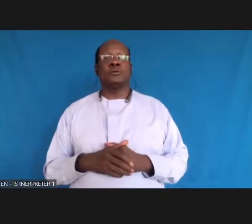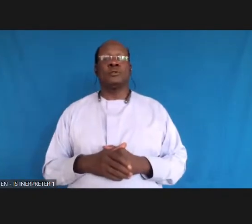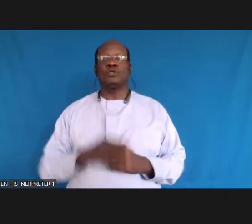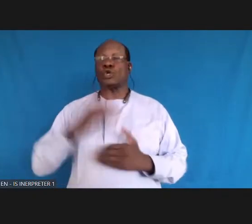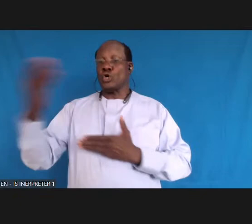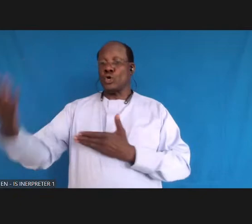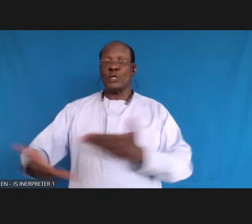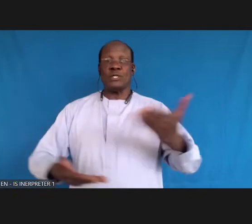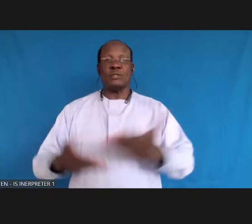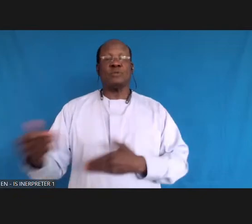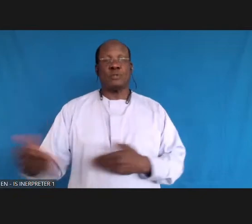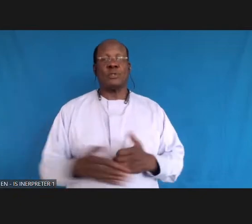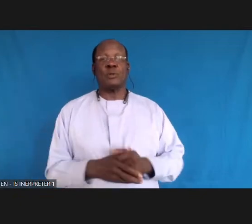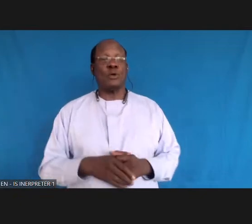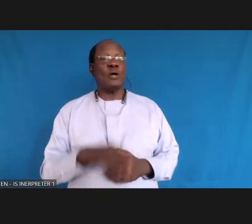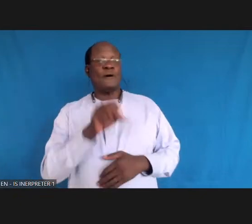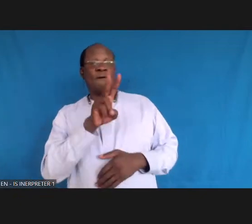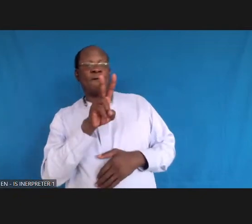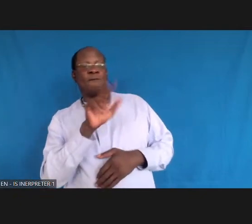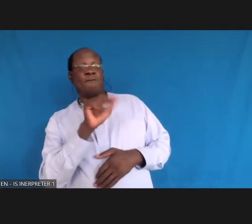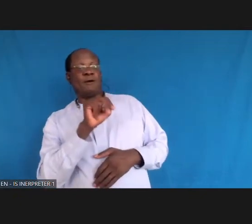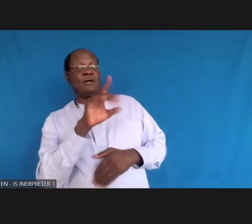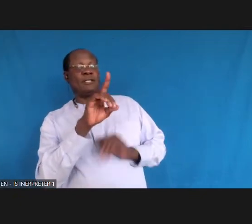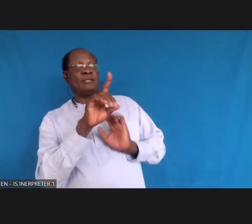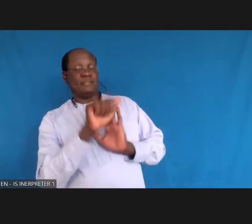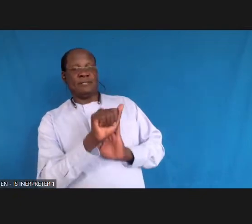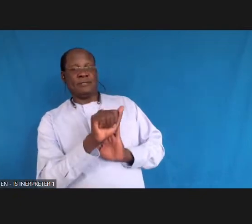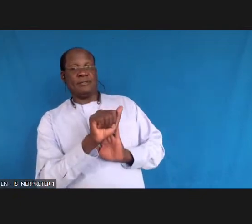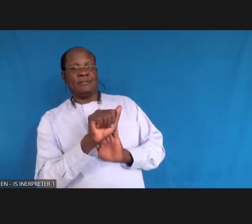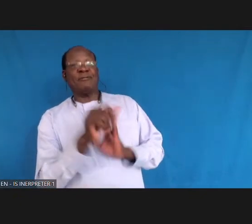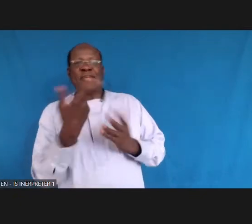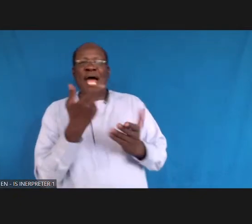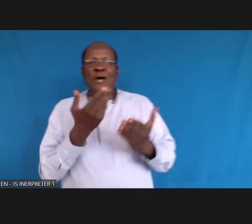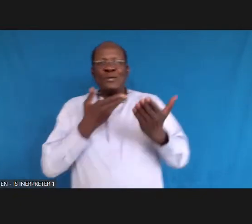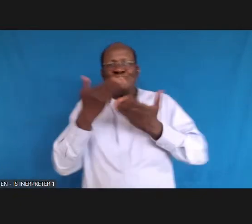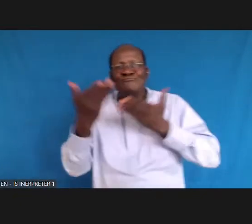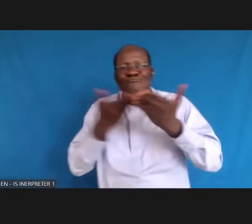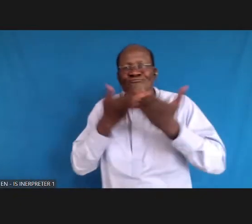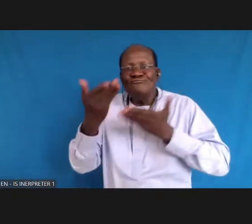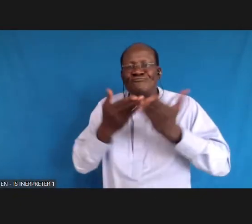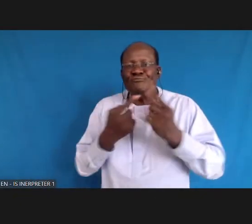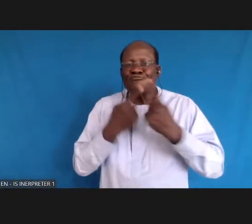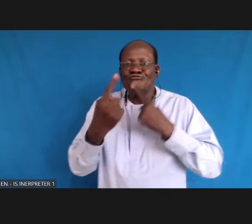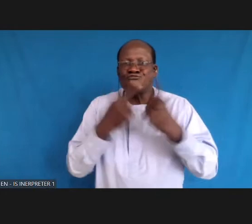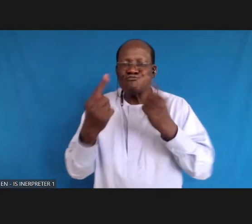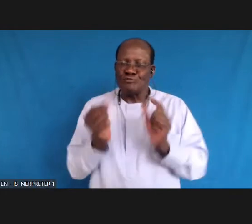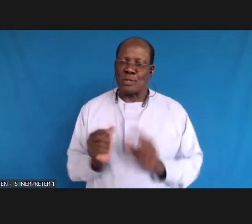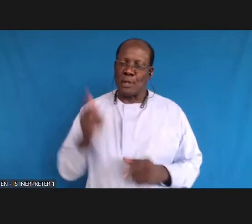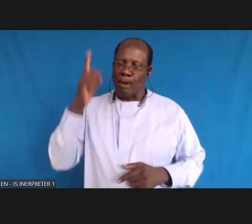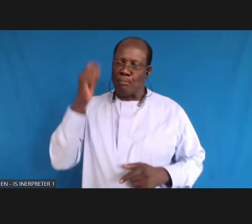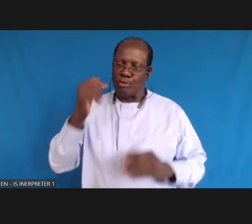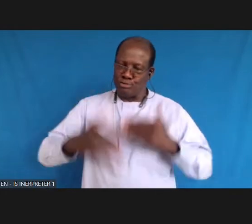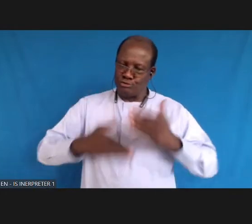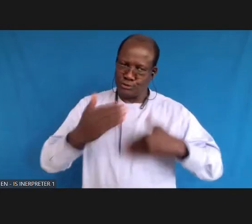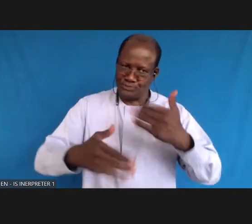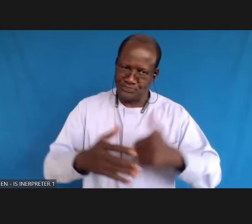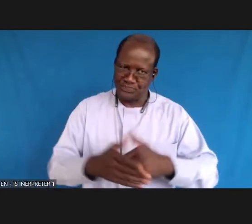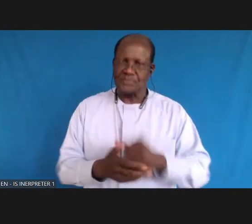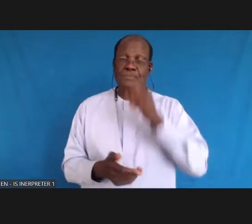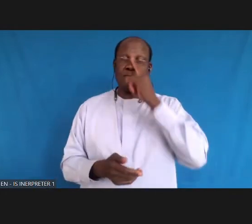Founder. So we're going to start our conversation, and we'll start with one question to the Mayor of